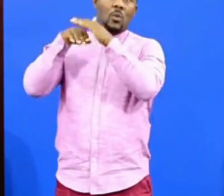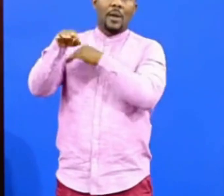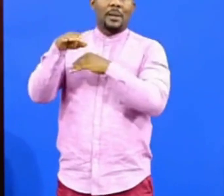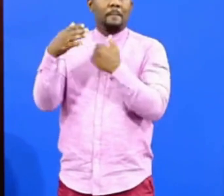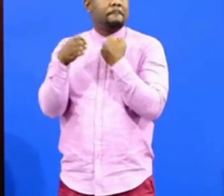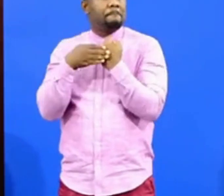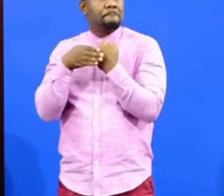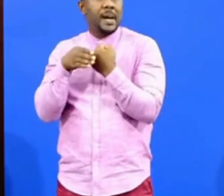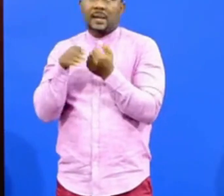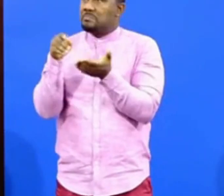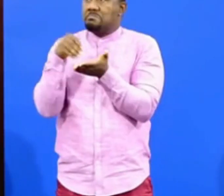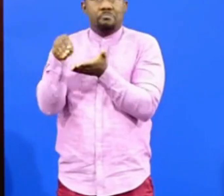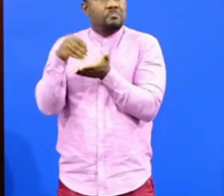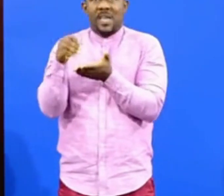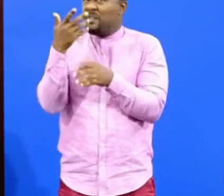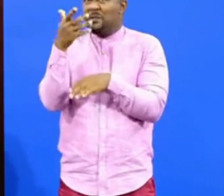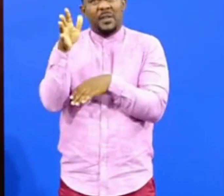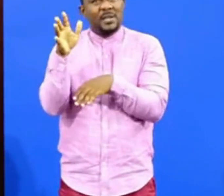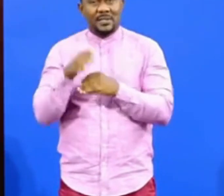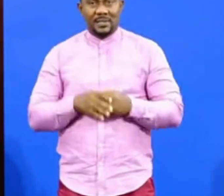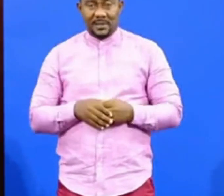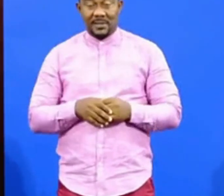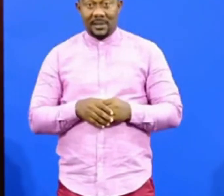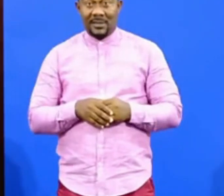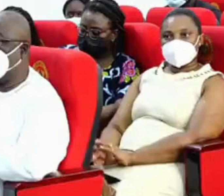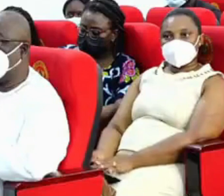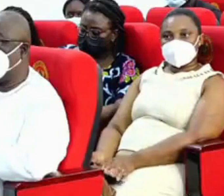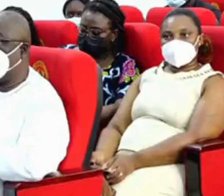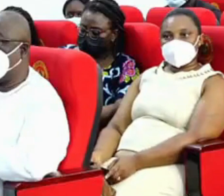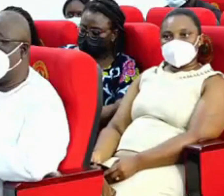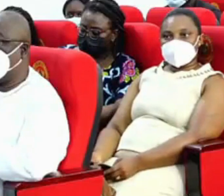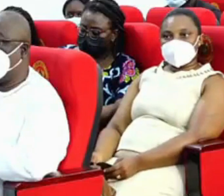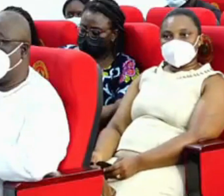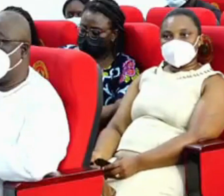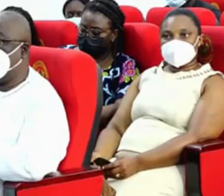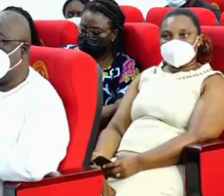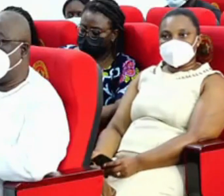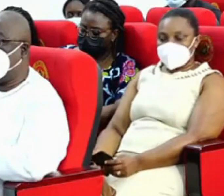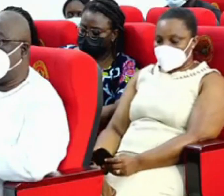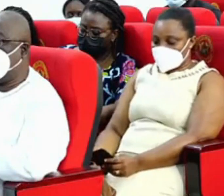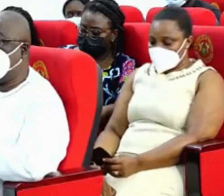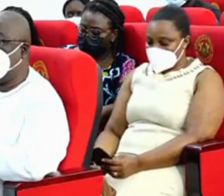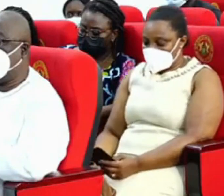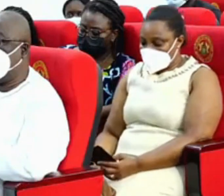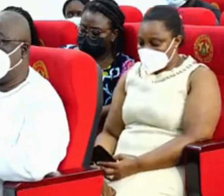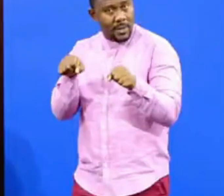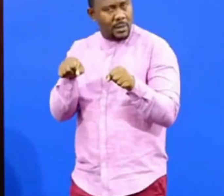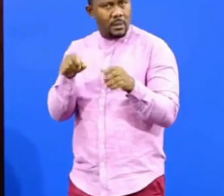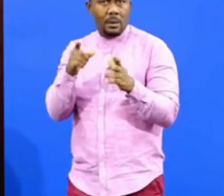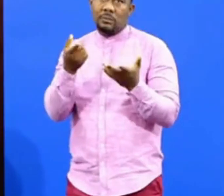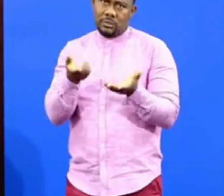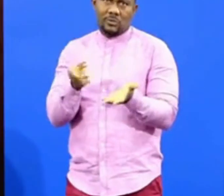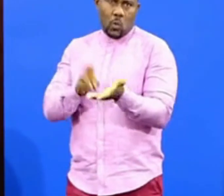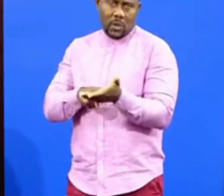very integrated system. It is a membership-based organization, so if anyone wants to trade through the exchange, they do have to become